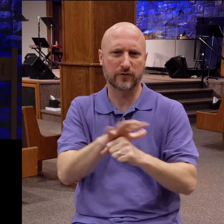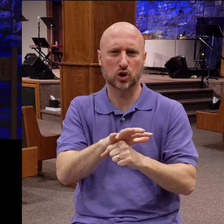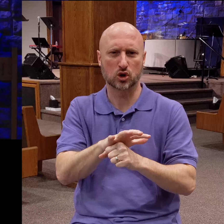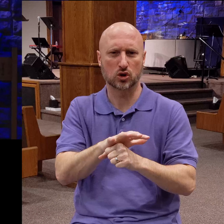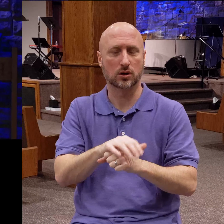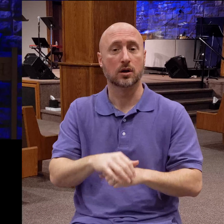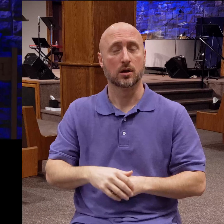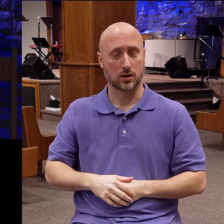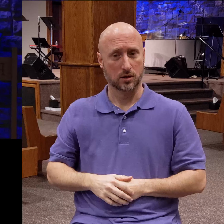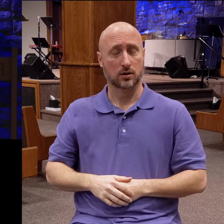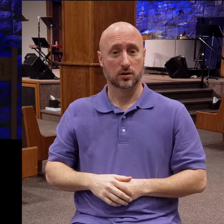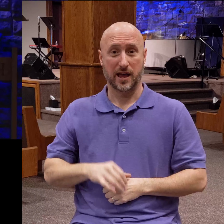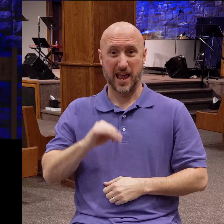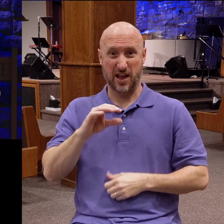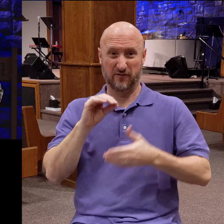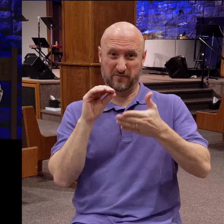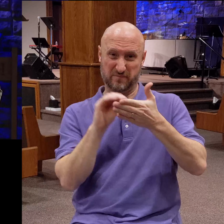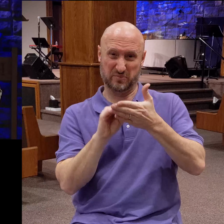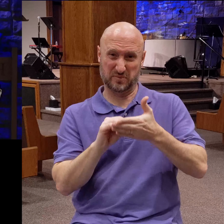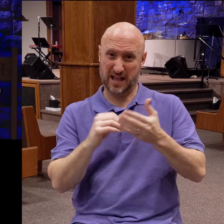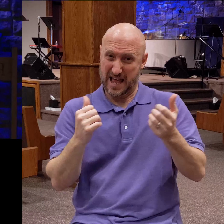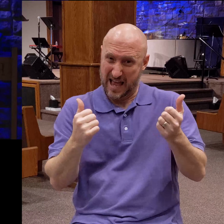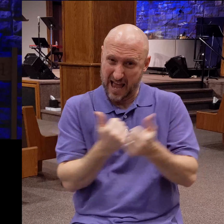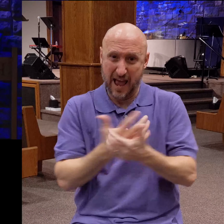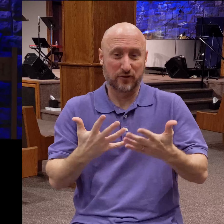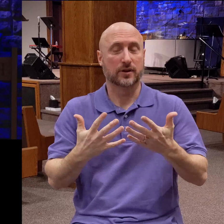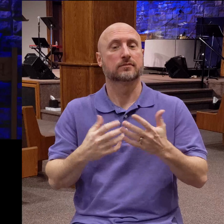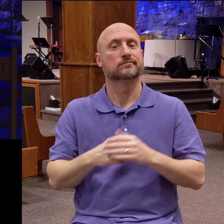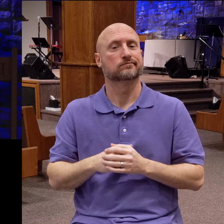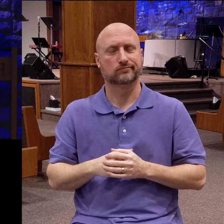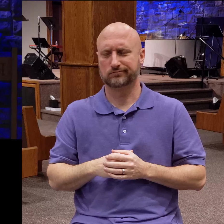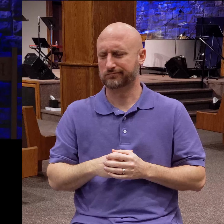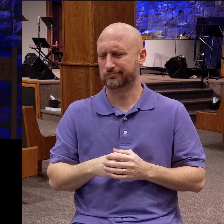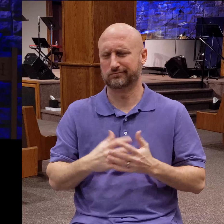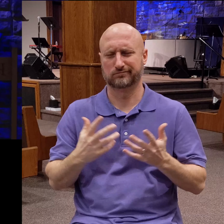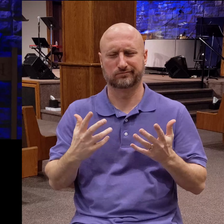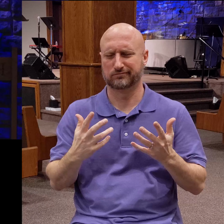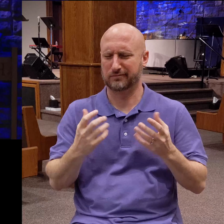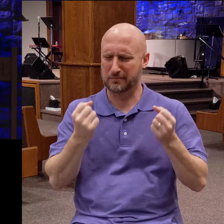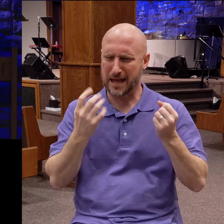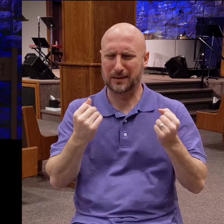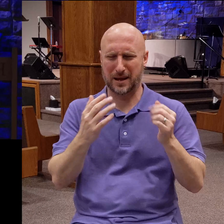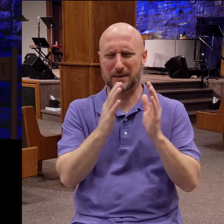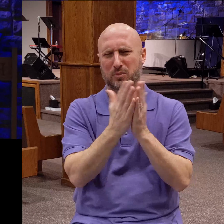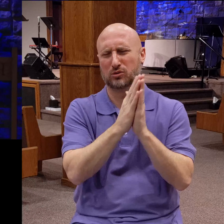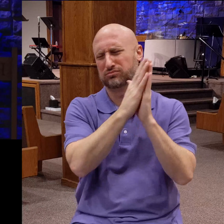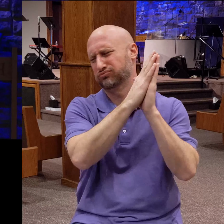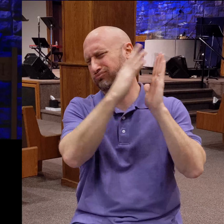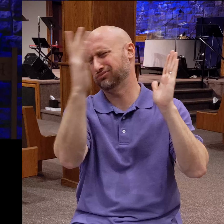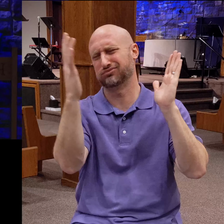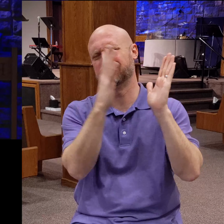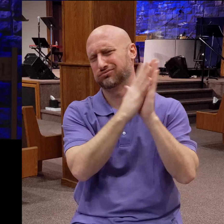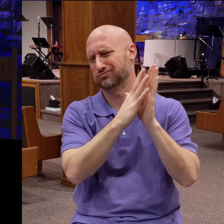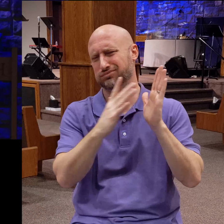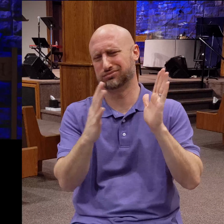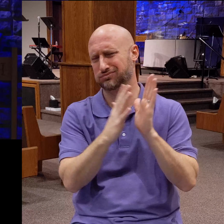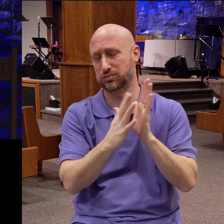if many other things the disciples saw in their presence, then notice the